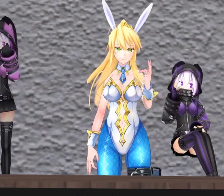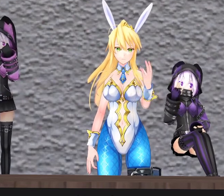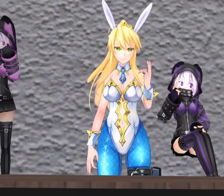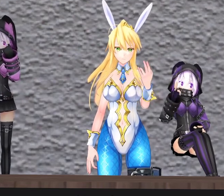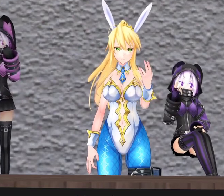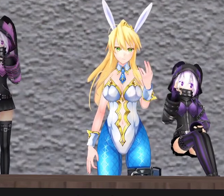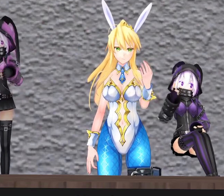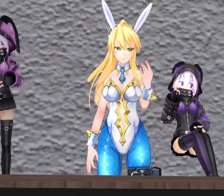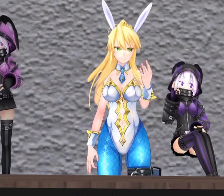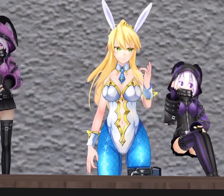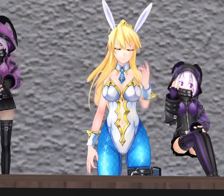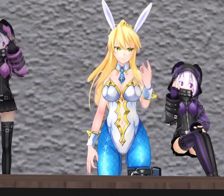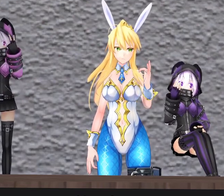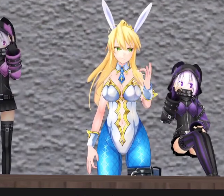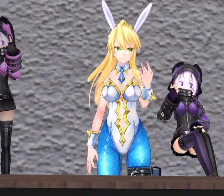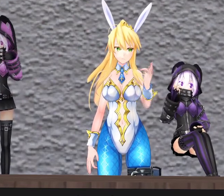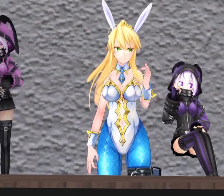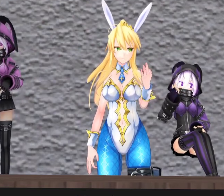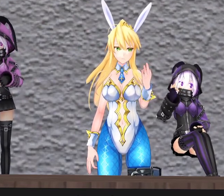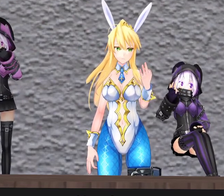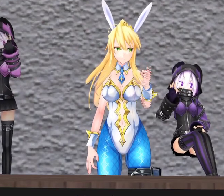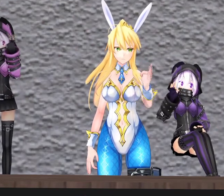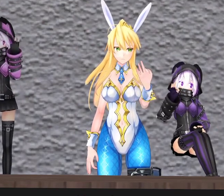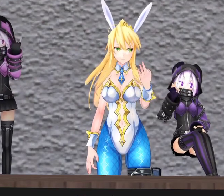17, 18, 19,